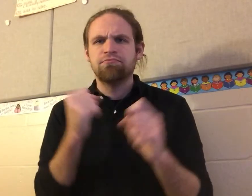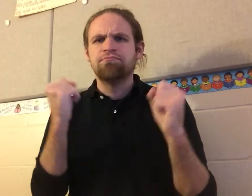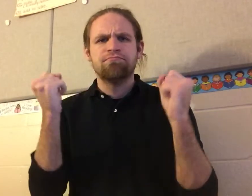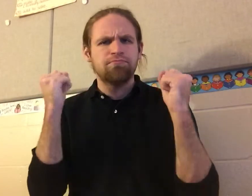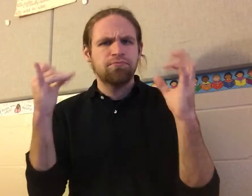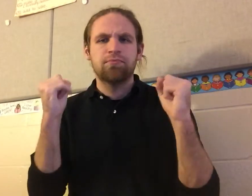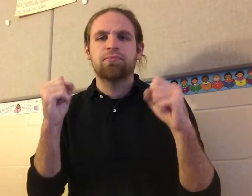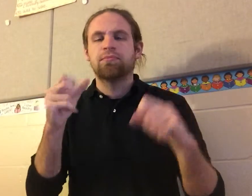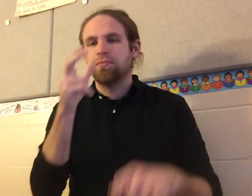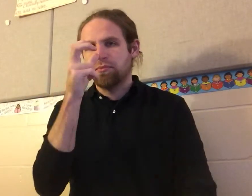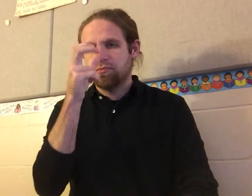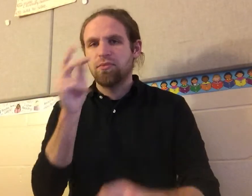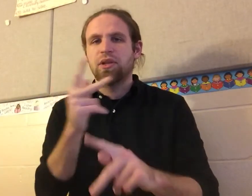Earth.